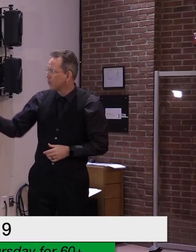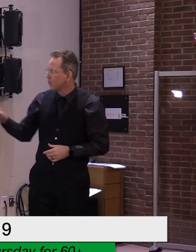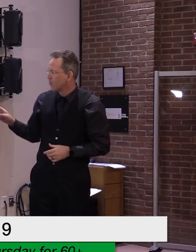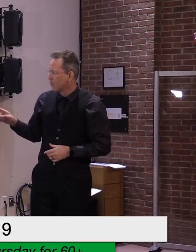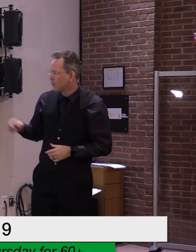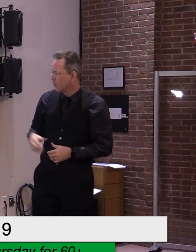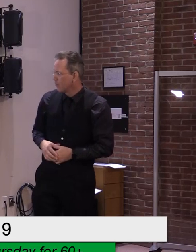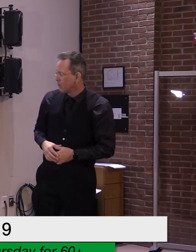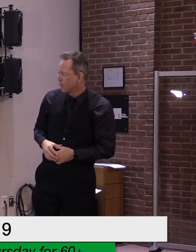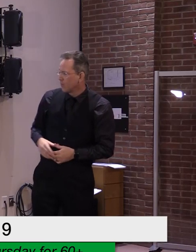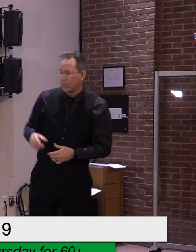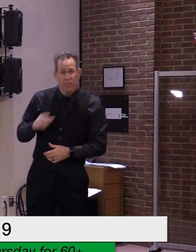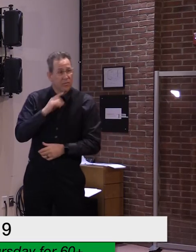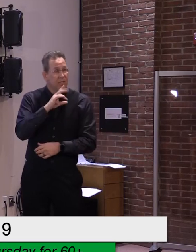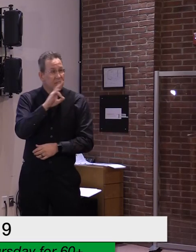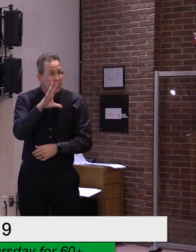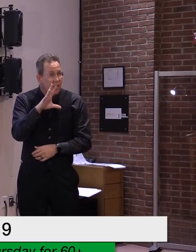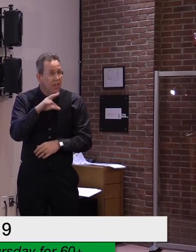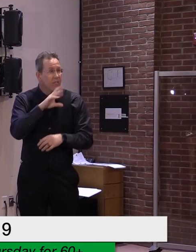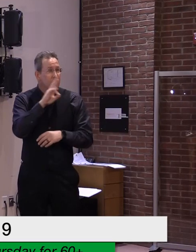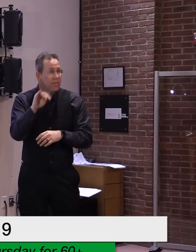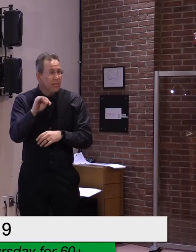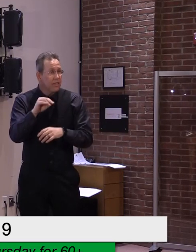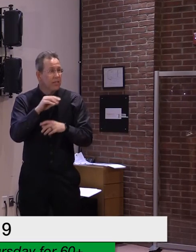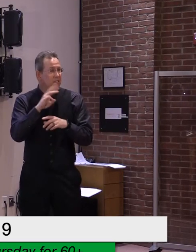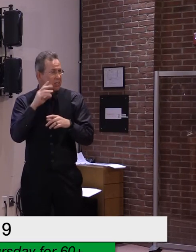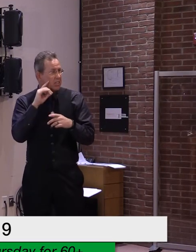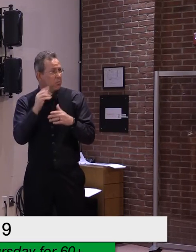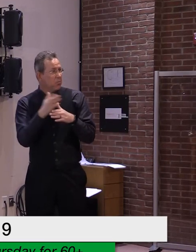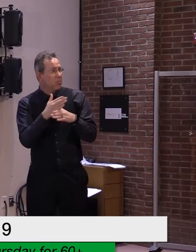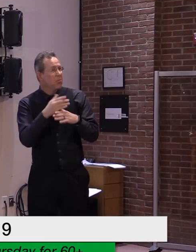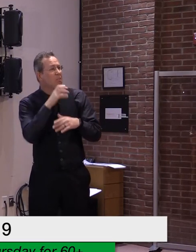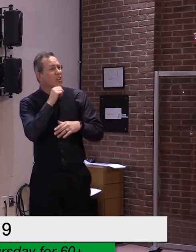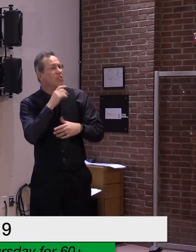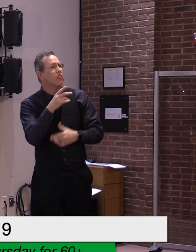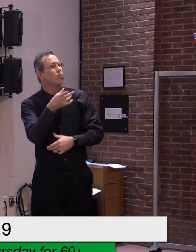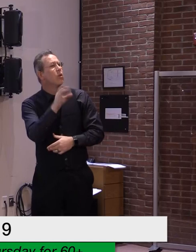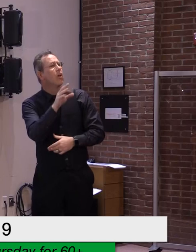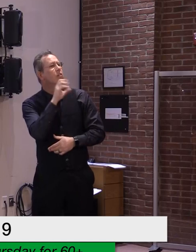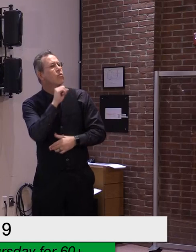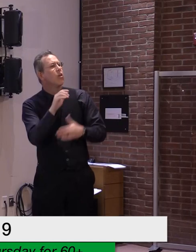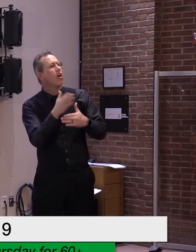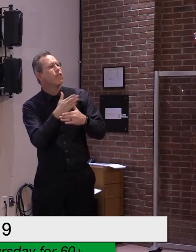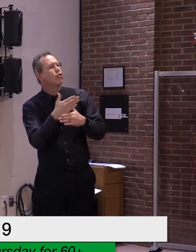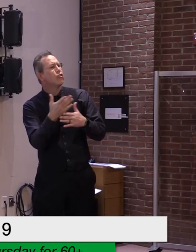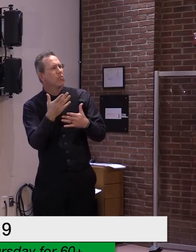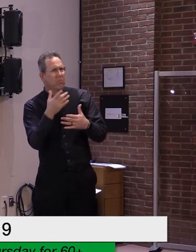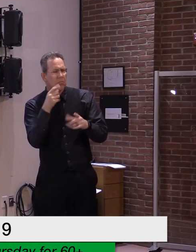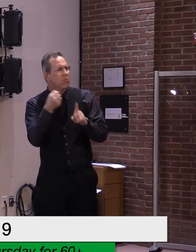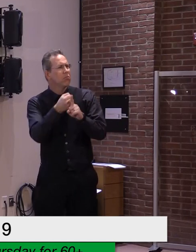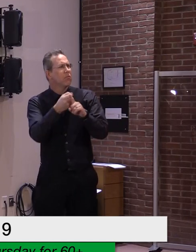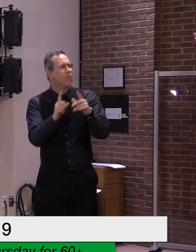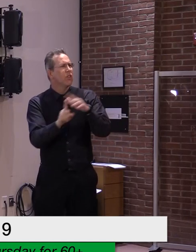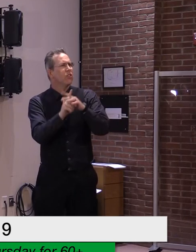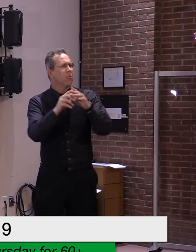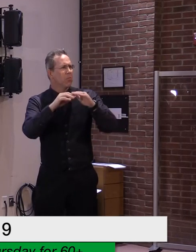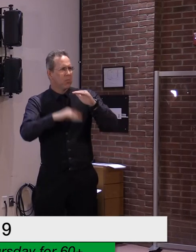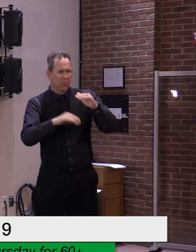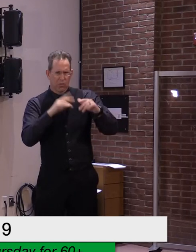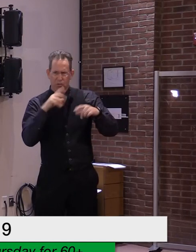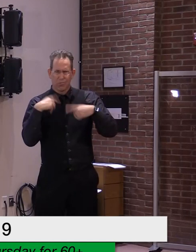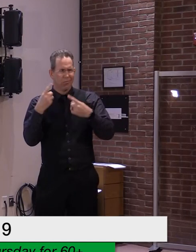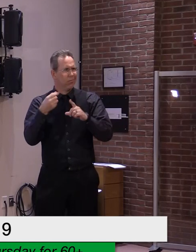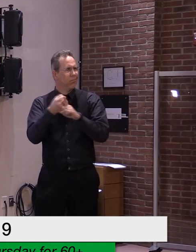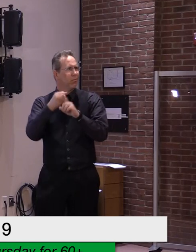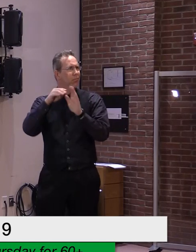29 years old. This is the first time the median age has been below 30 since September. September was a